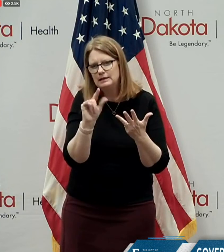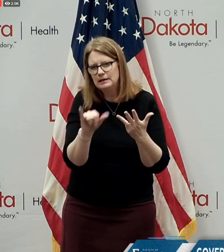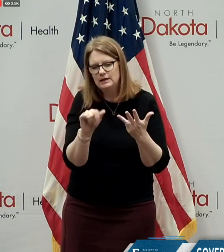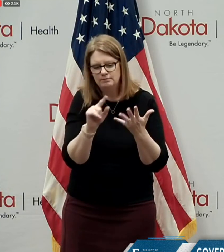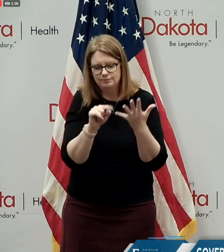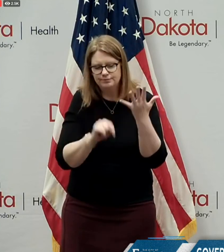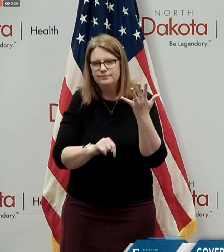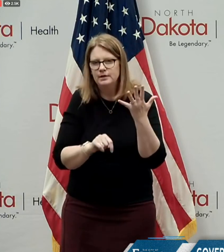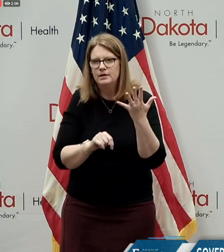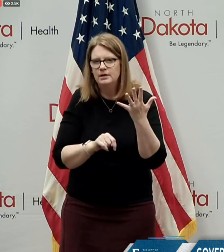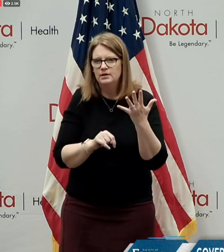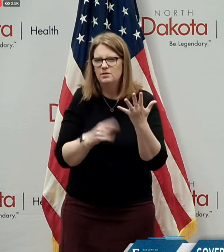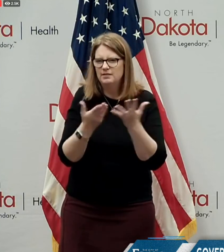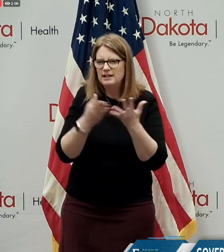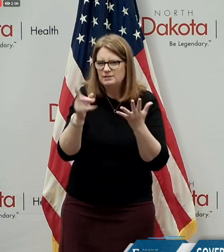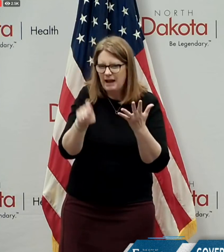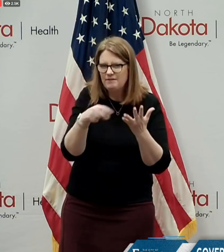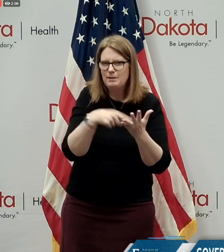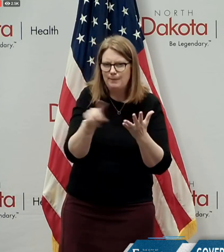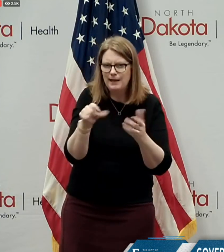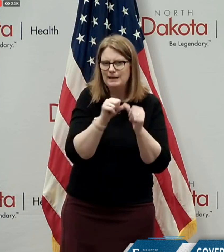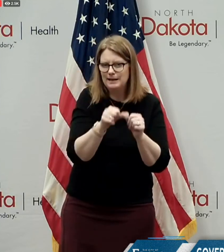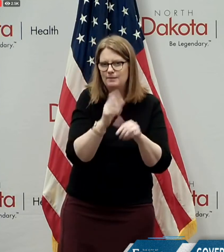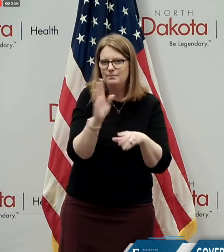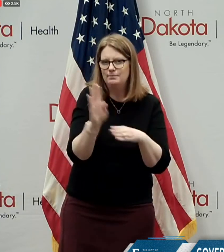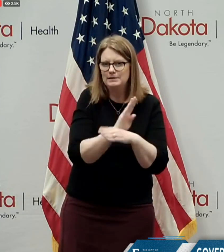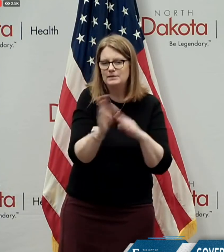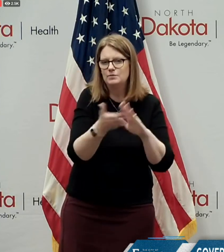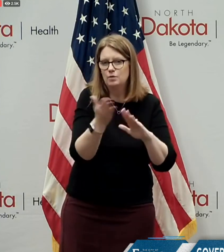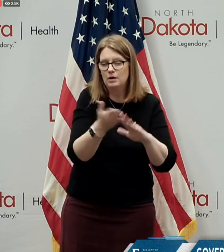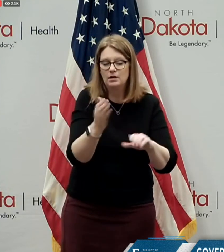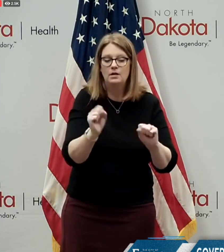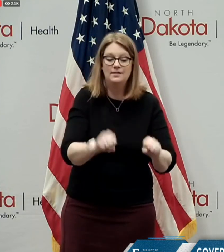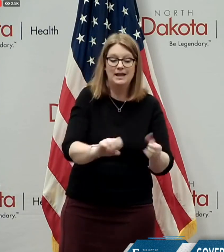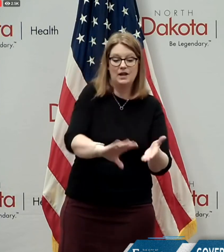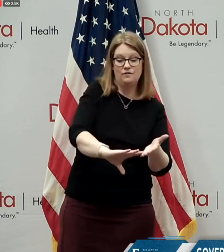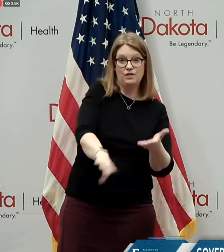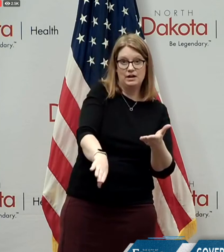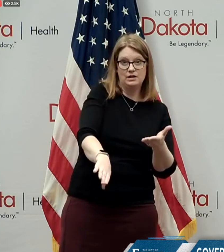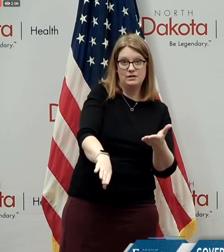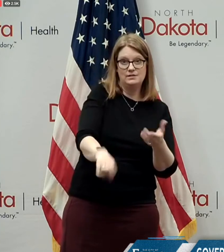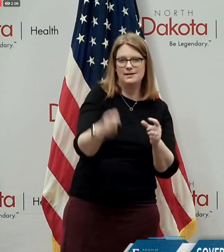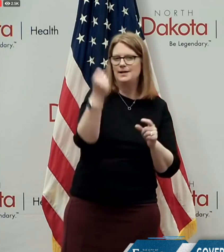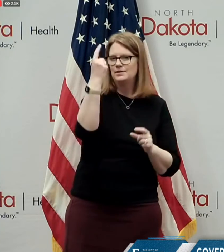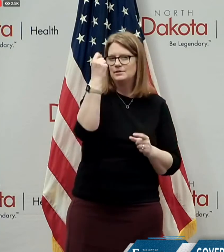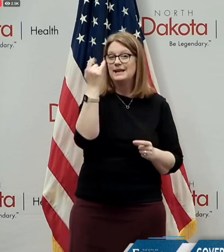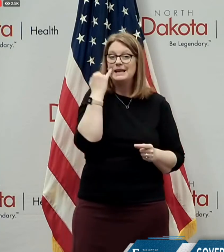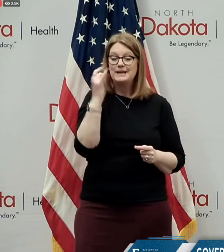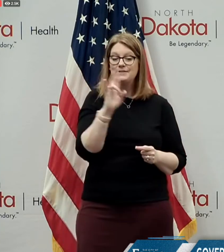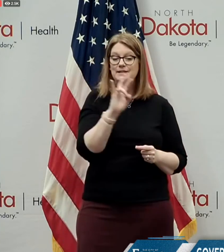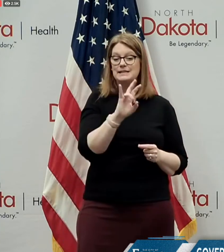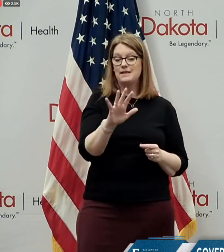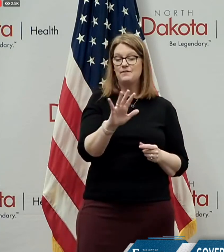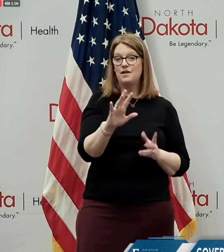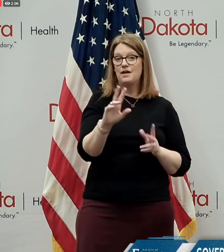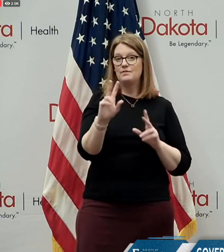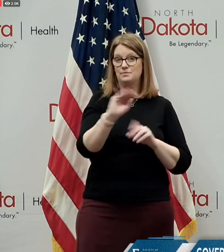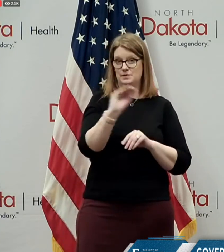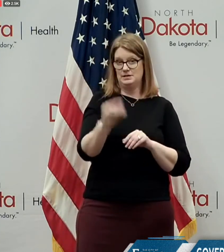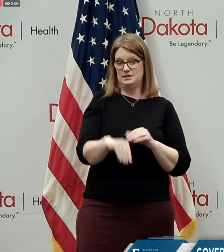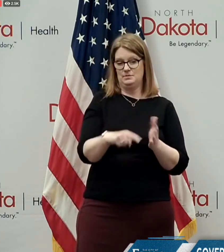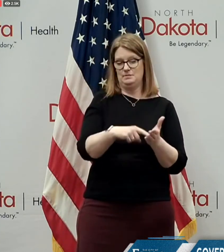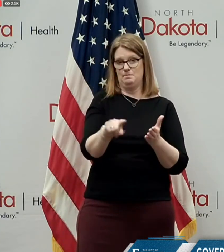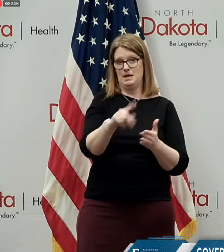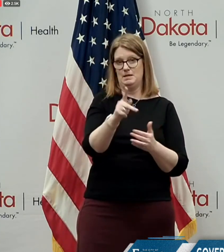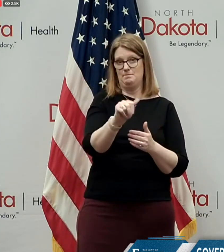to keep your doors open. Those were all eligible for forgiveness. As long as 75% of the PPP loan went to fund payroll